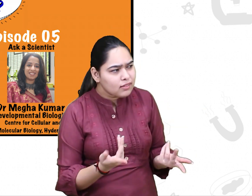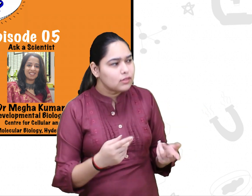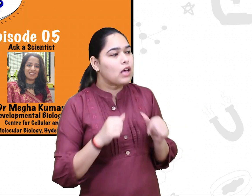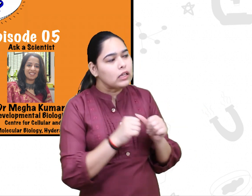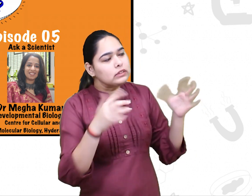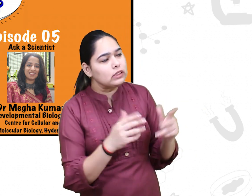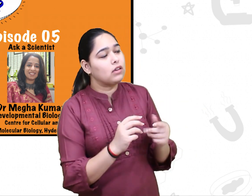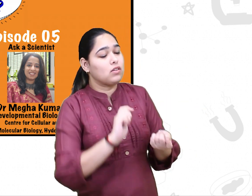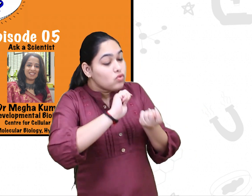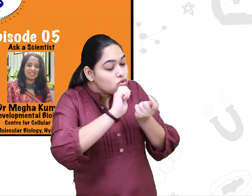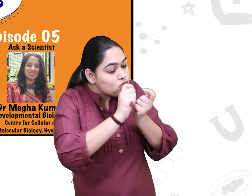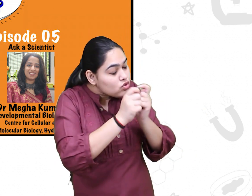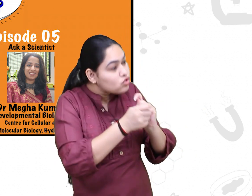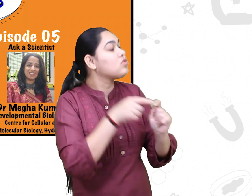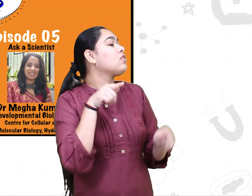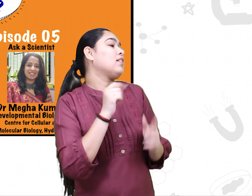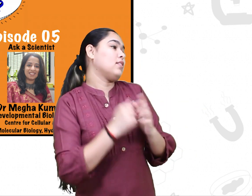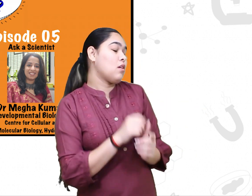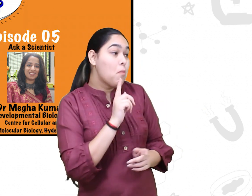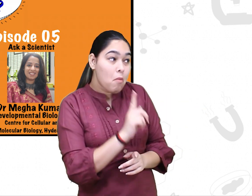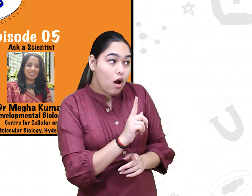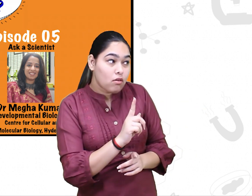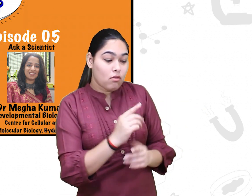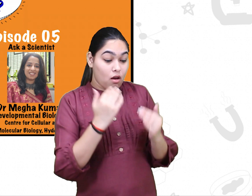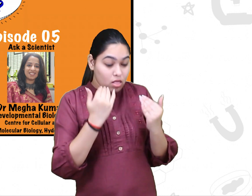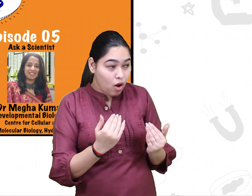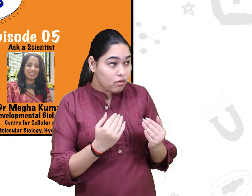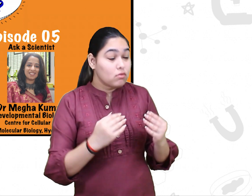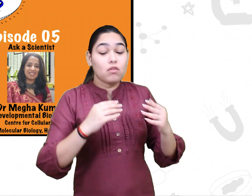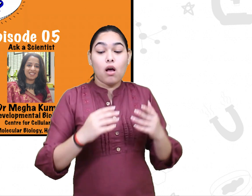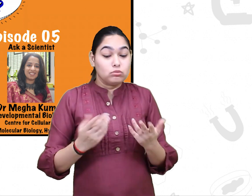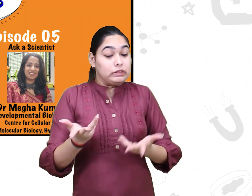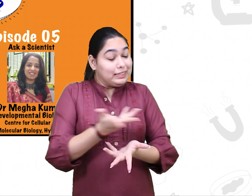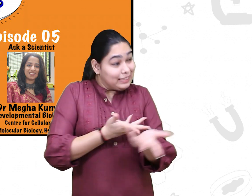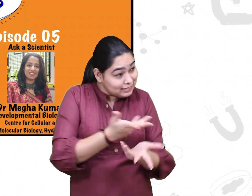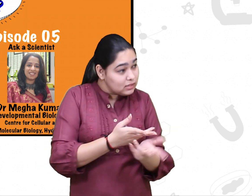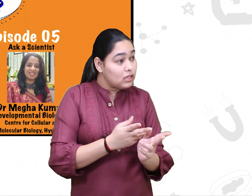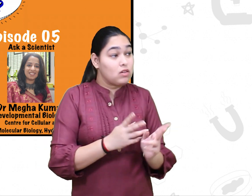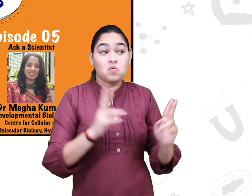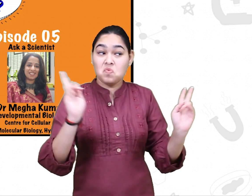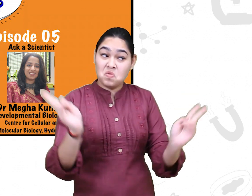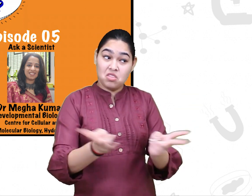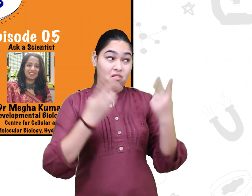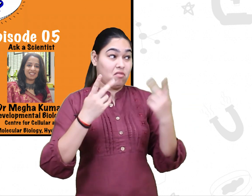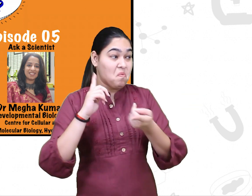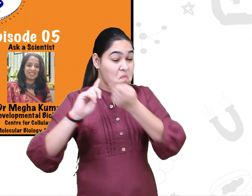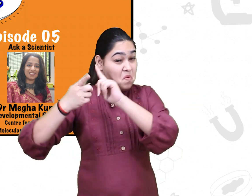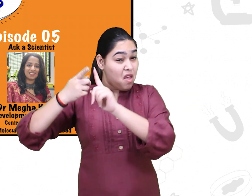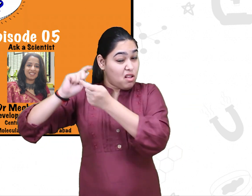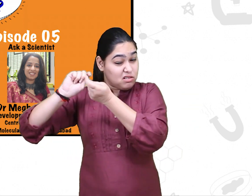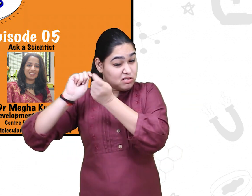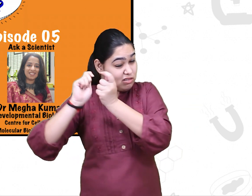Evolution, Utsuka. The answer to why snakes don't have limbs lies in how the snakes have evolved.